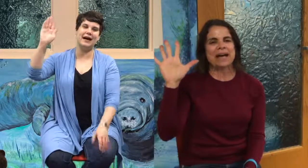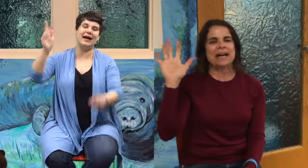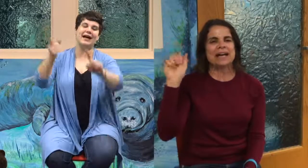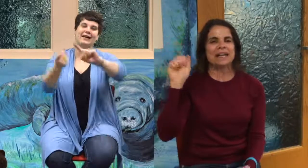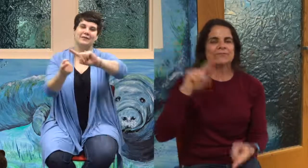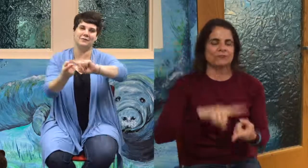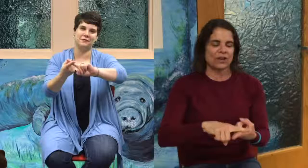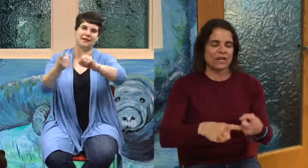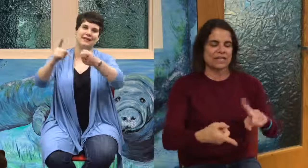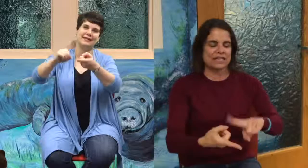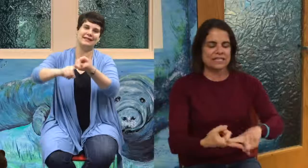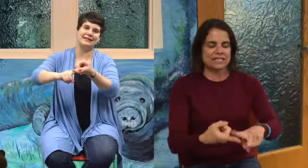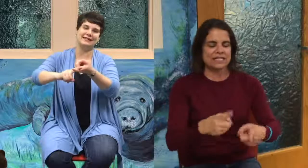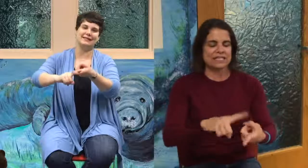Goodbye, friends.